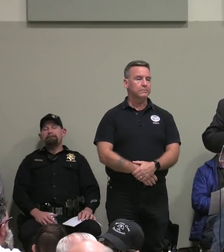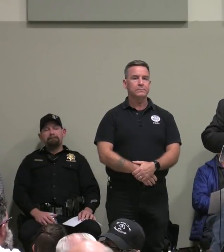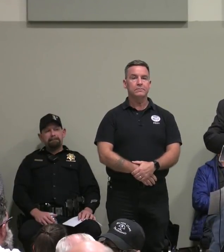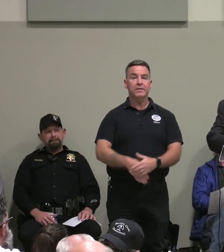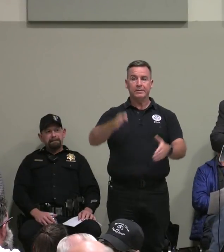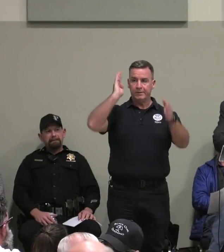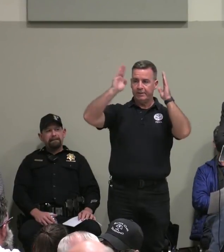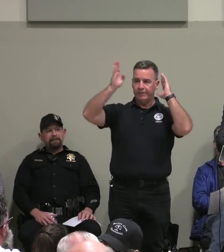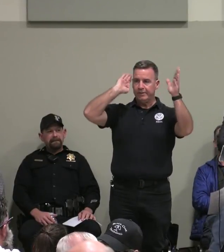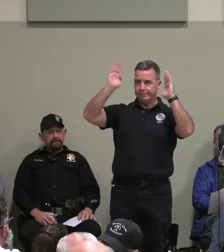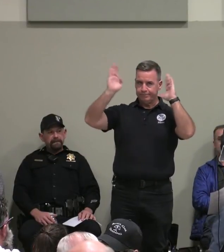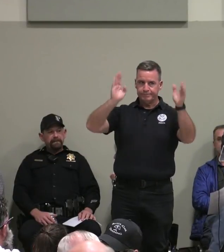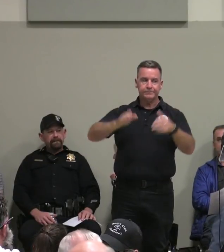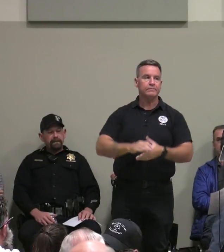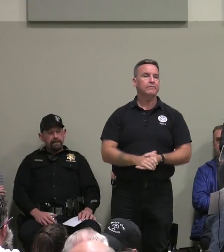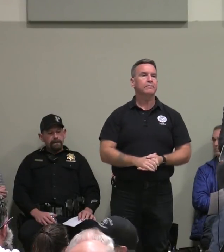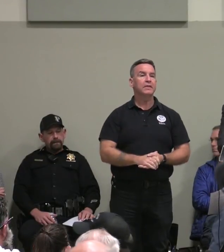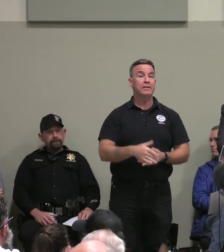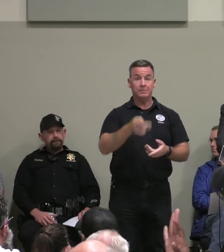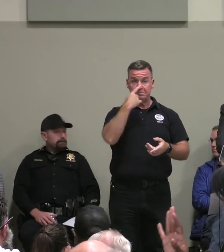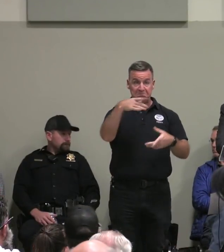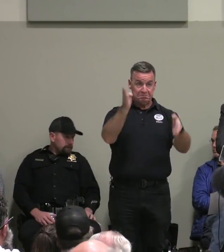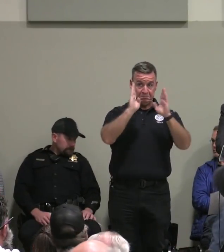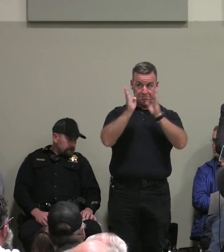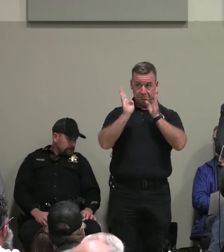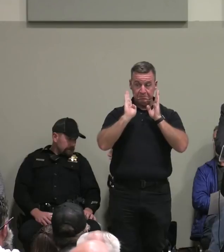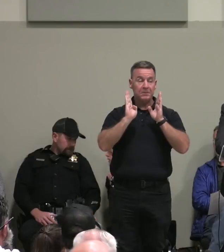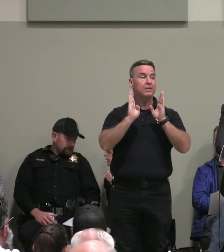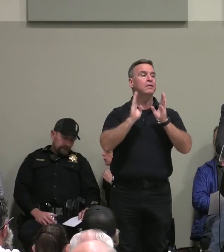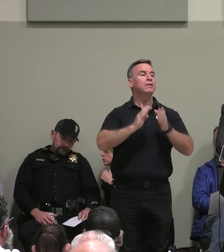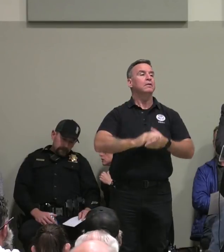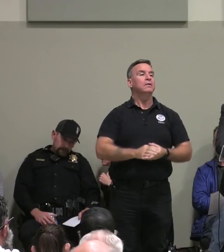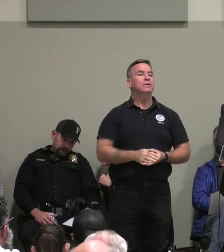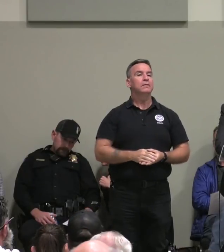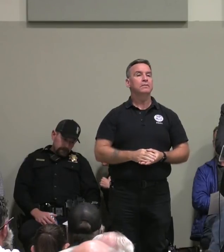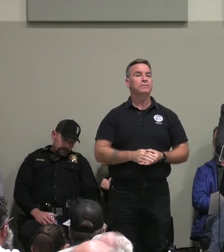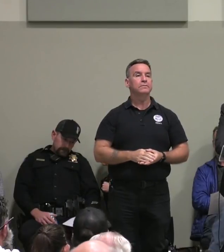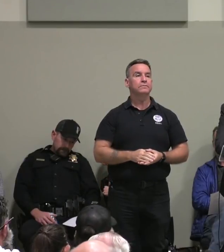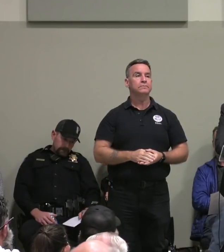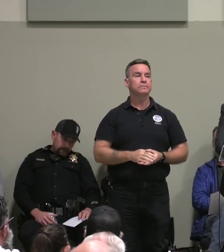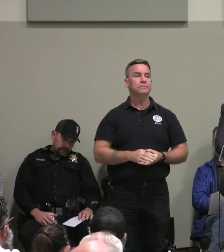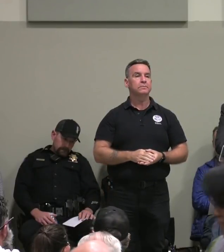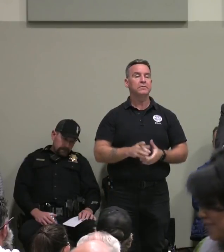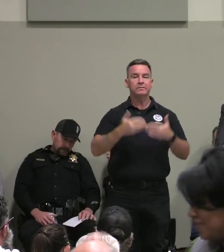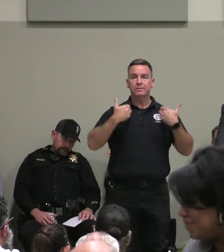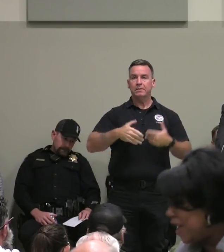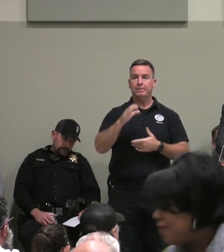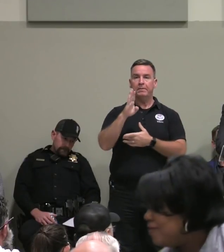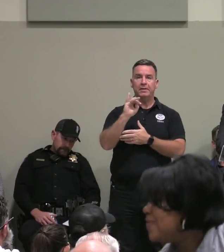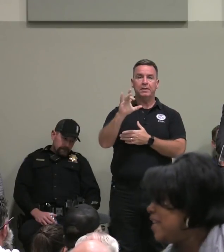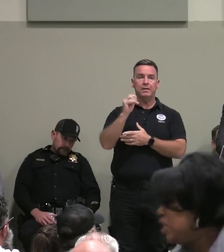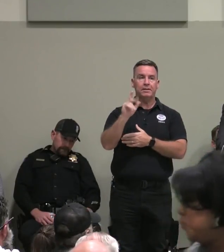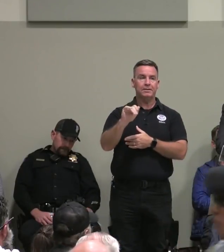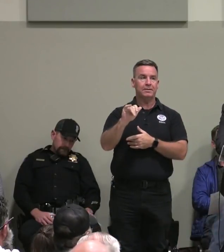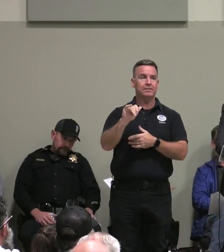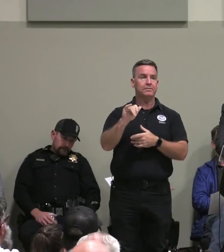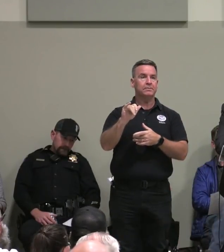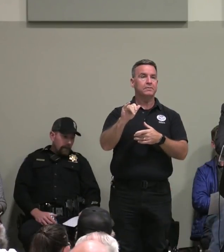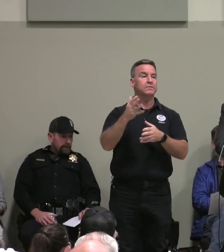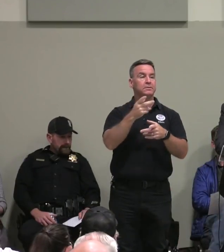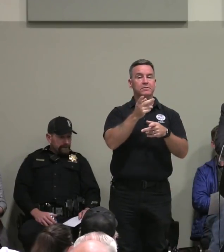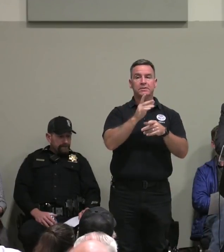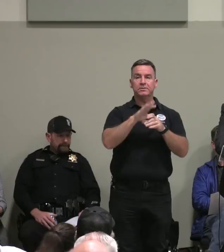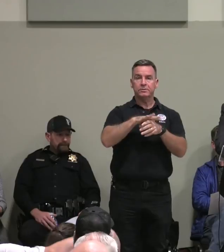Okay, good evening everyone. Can I get your attention please? First off, I'm Bill Conley, District 1 Supervisor